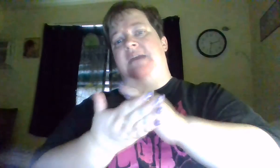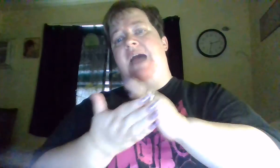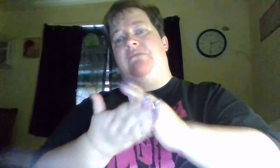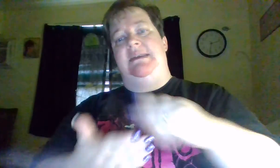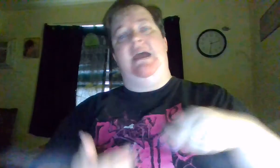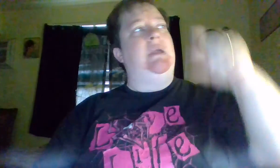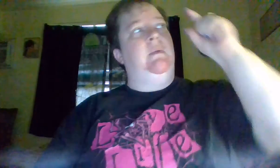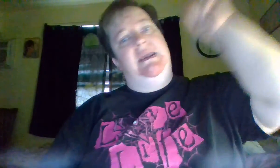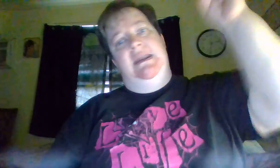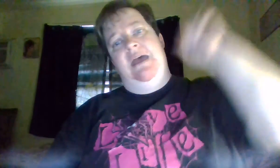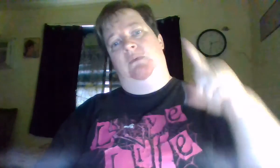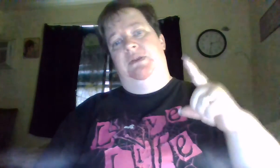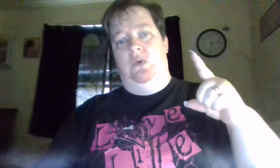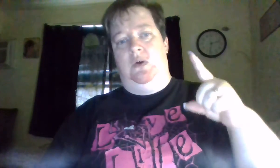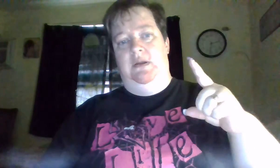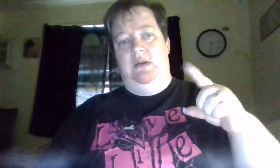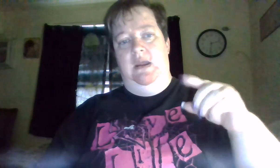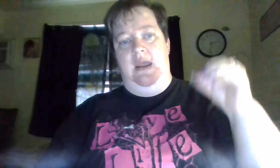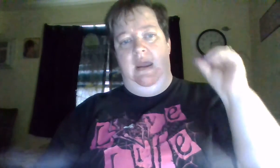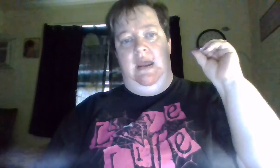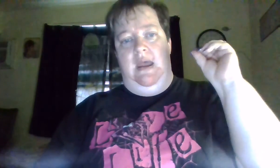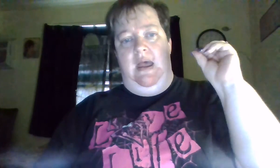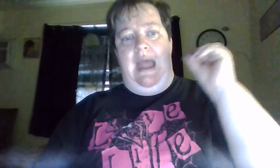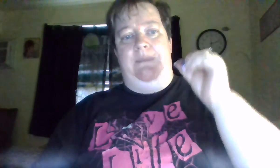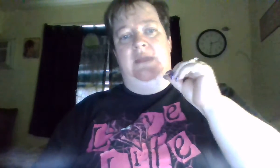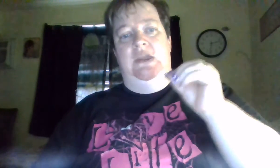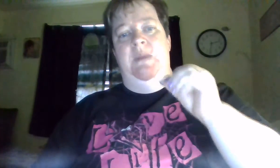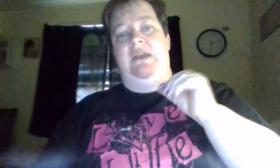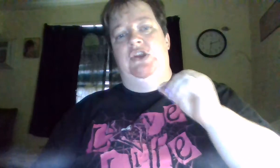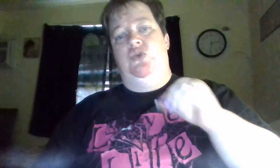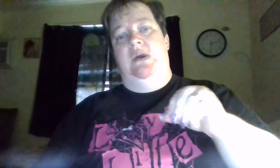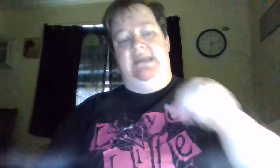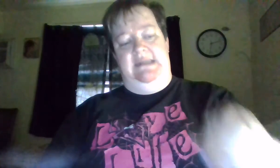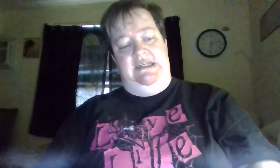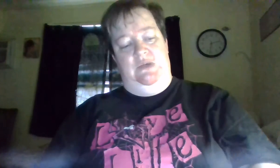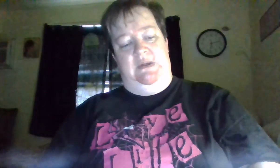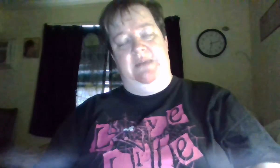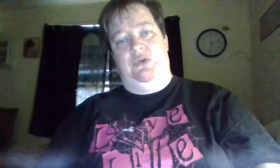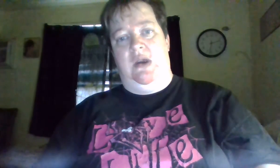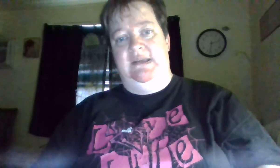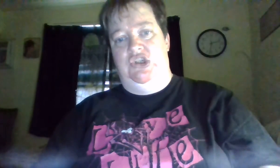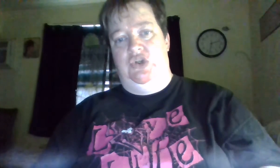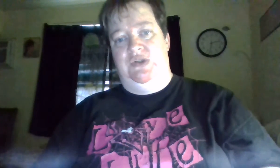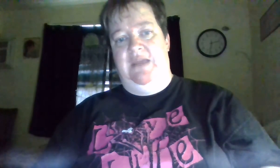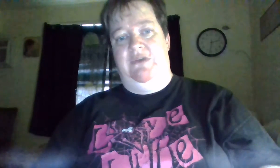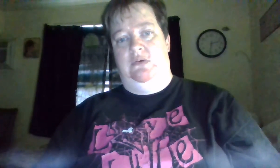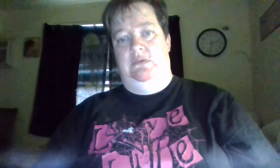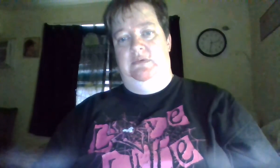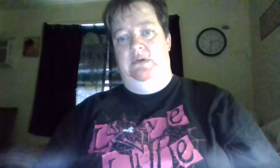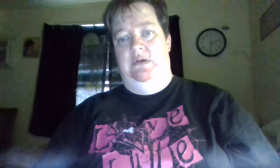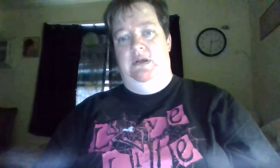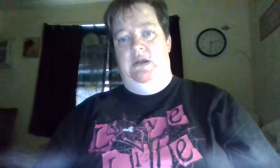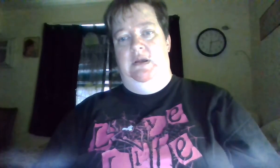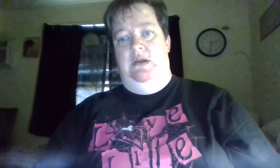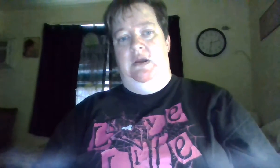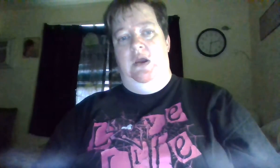die right now, they would be in heaven with the Lord. I pray that you make the choice today to accept Christ as your Savior.